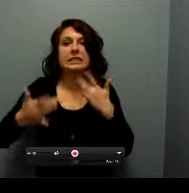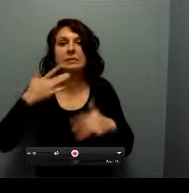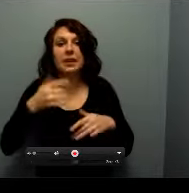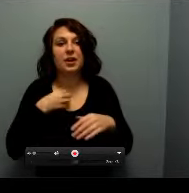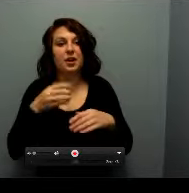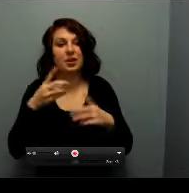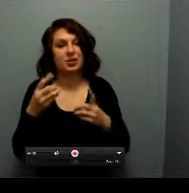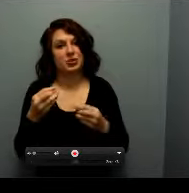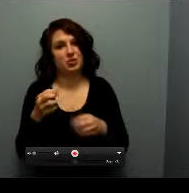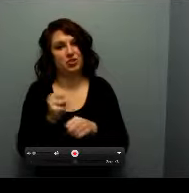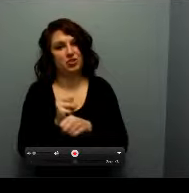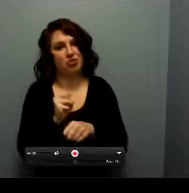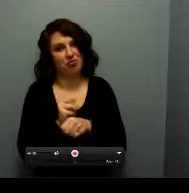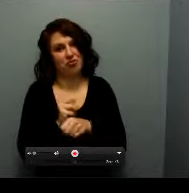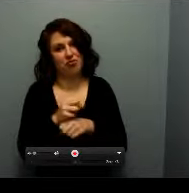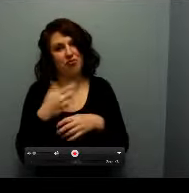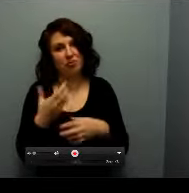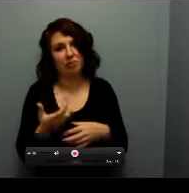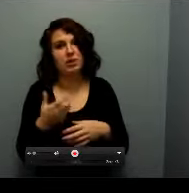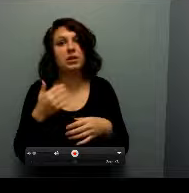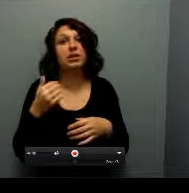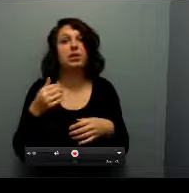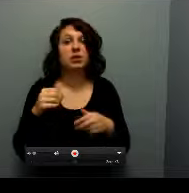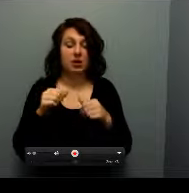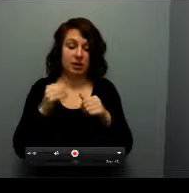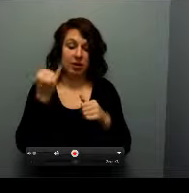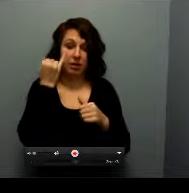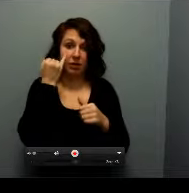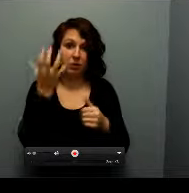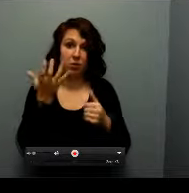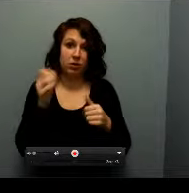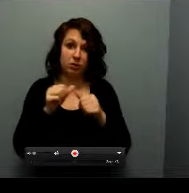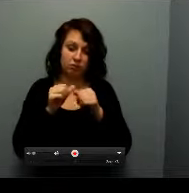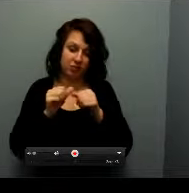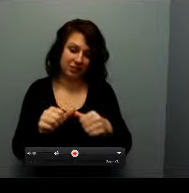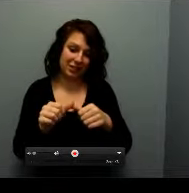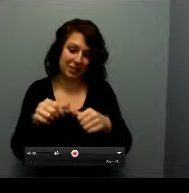And for them to continue to be employed, they're going to have to improve.